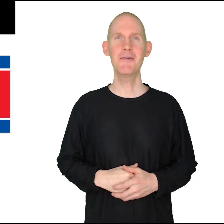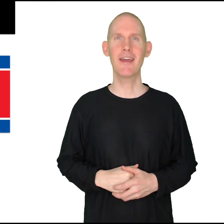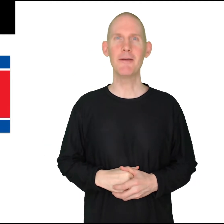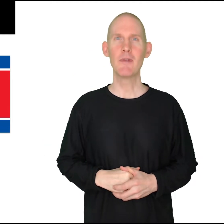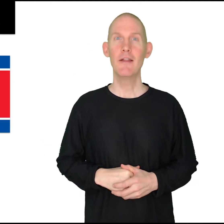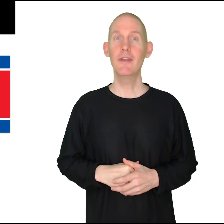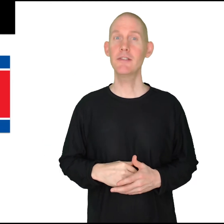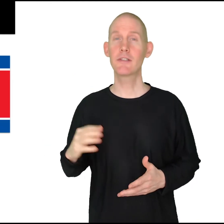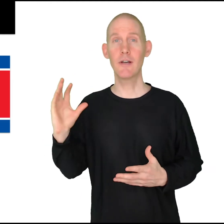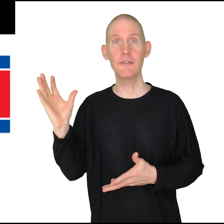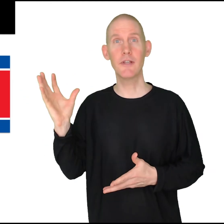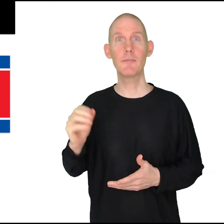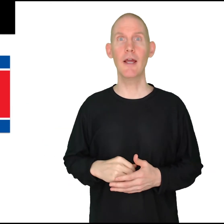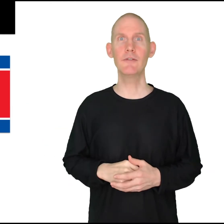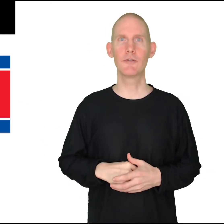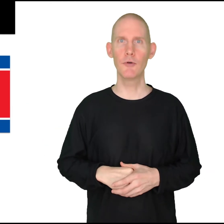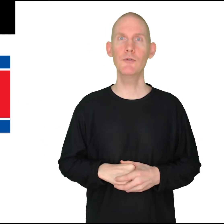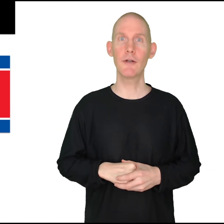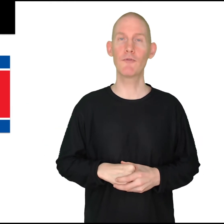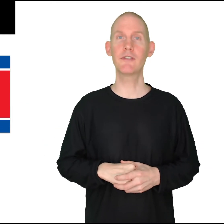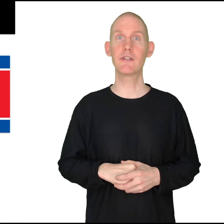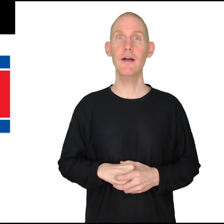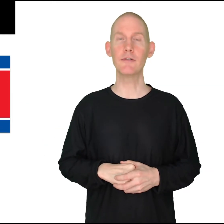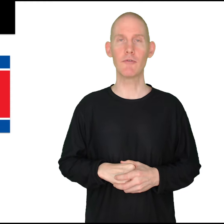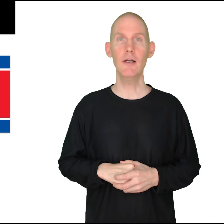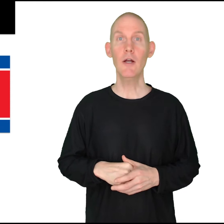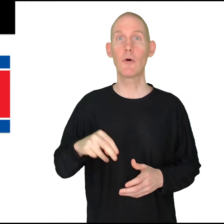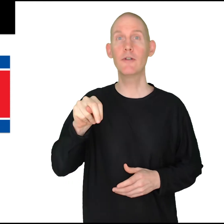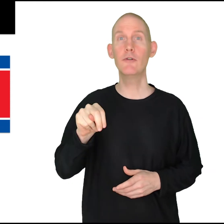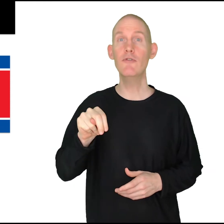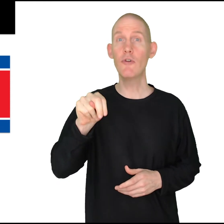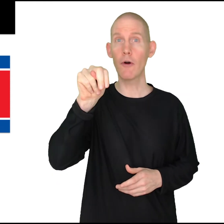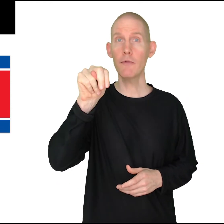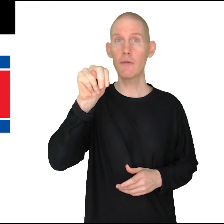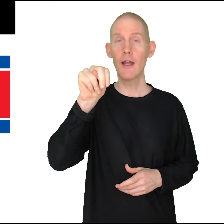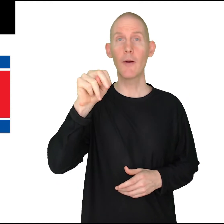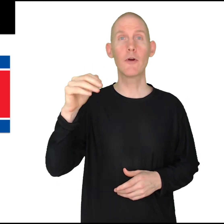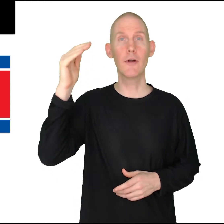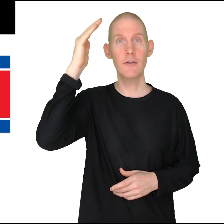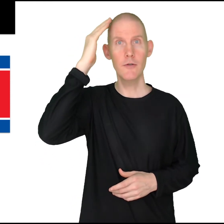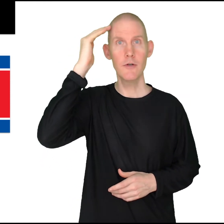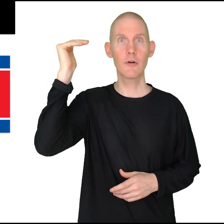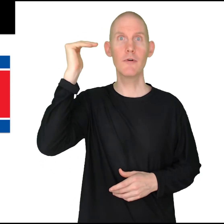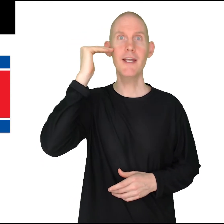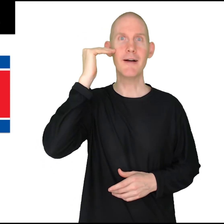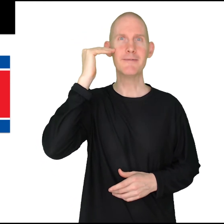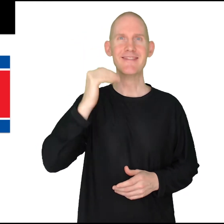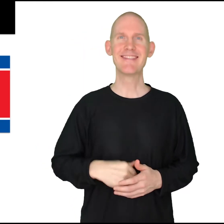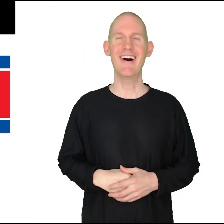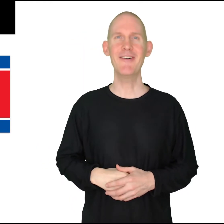Okay, this concept has two different signs, right? We're going to do North and we're going to do Korea. All right,